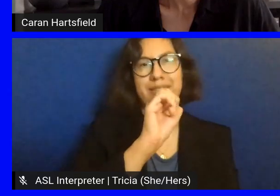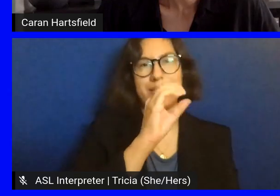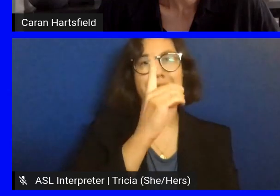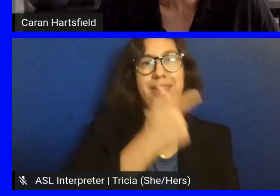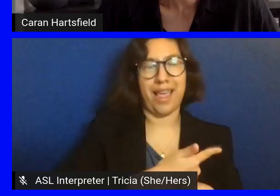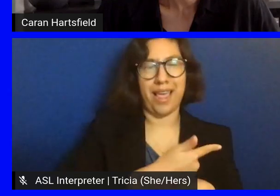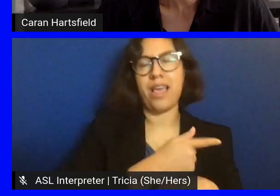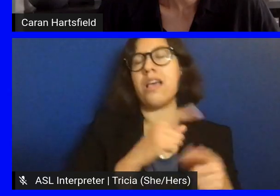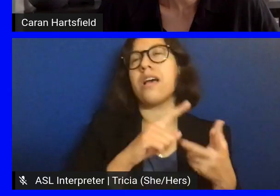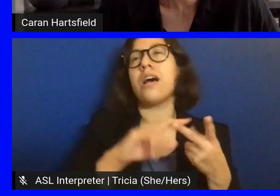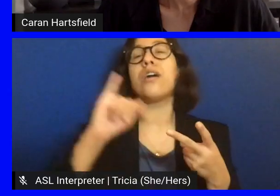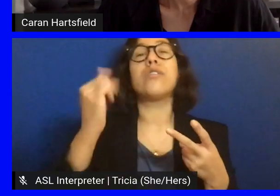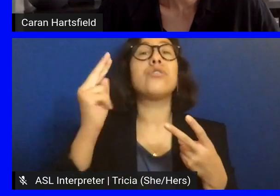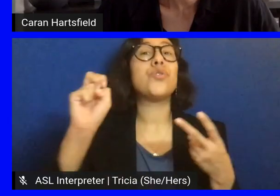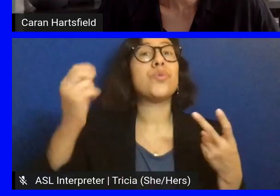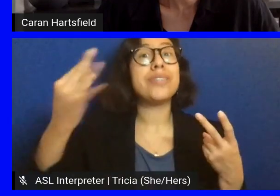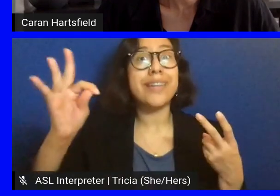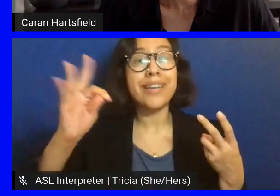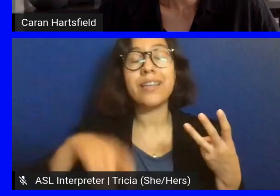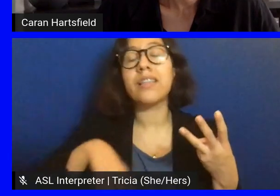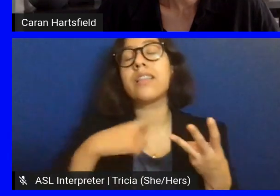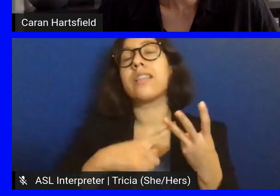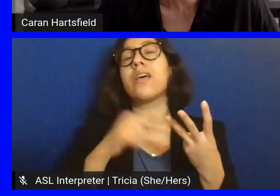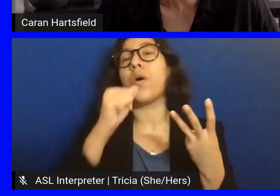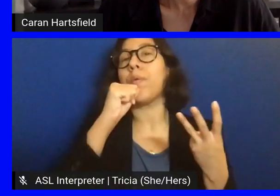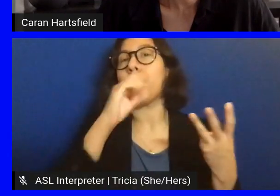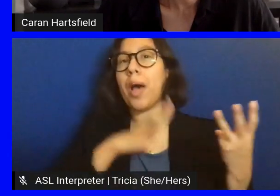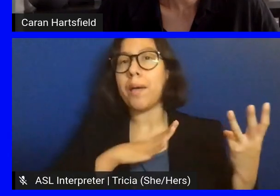into celebrating women's suffrage